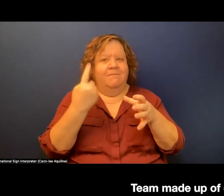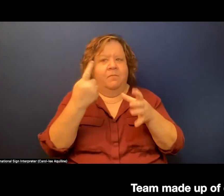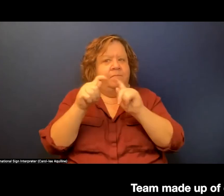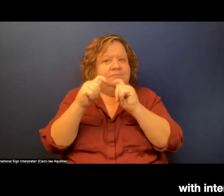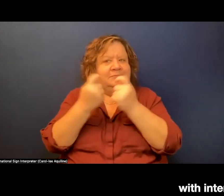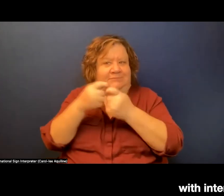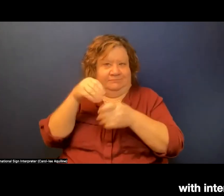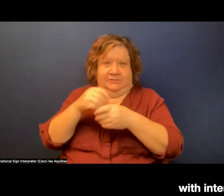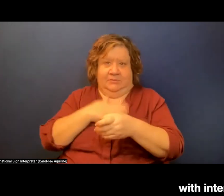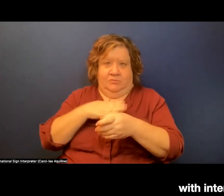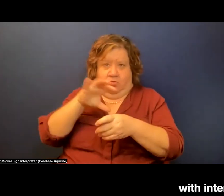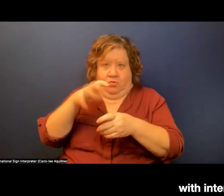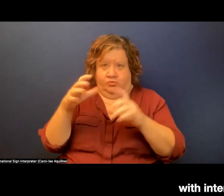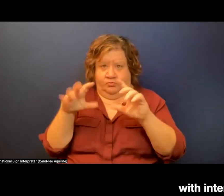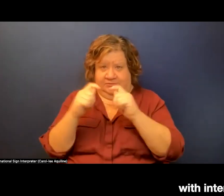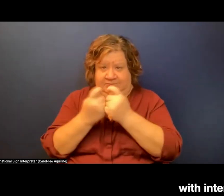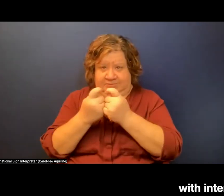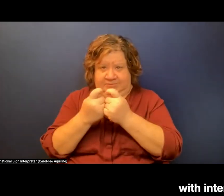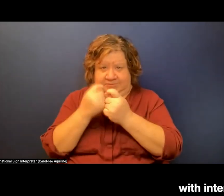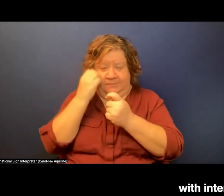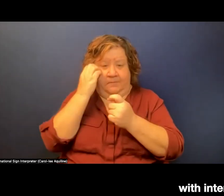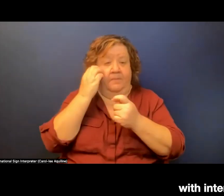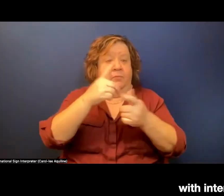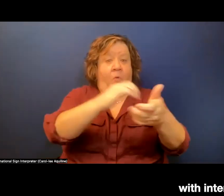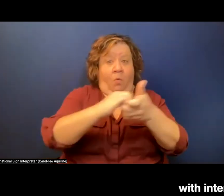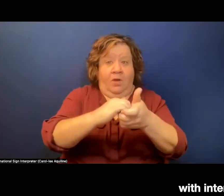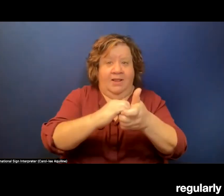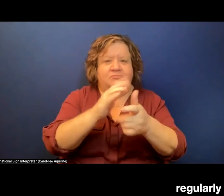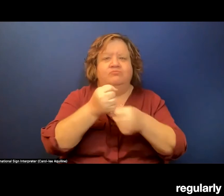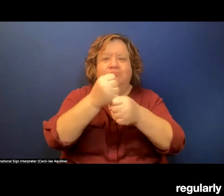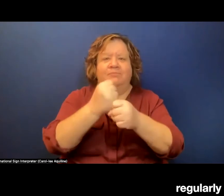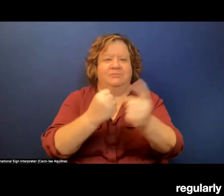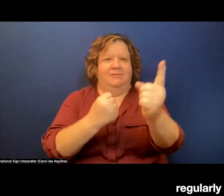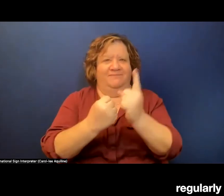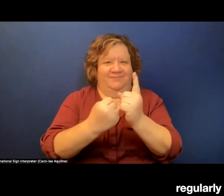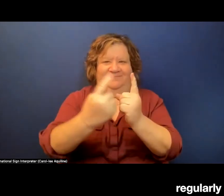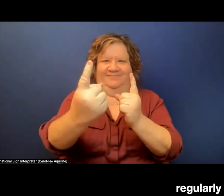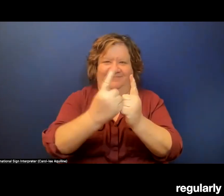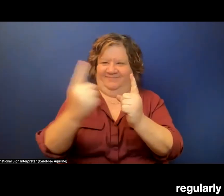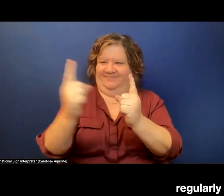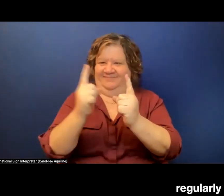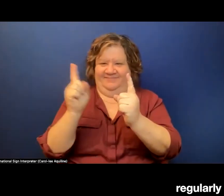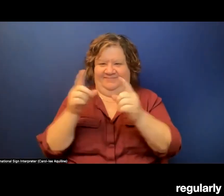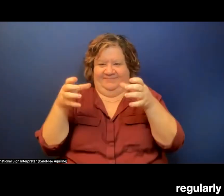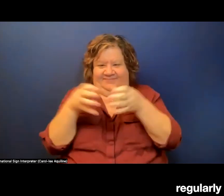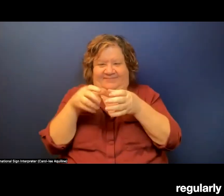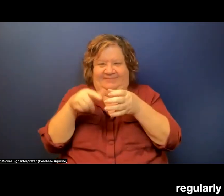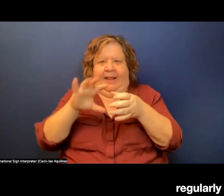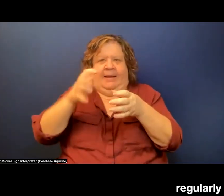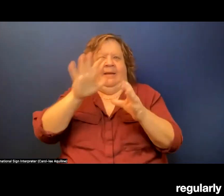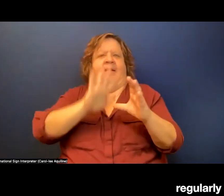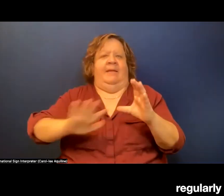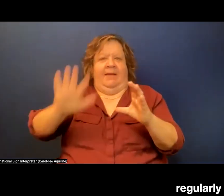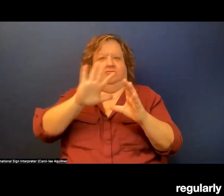and other stakeholders with interest in disability to share information regularly, to plan together, and